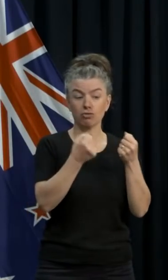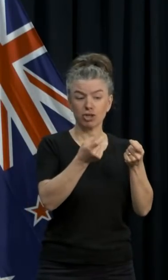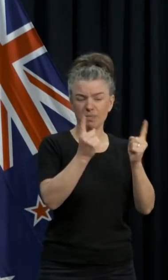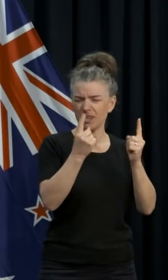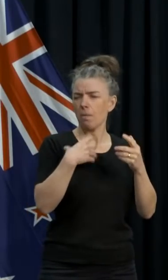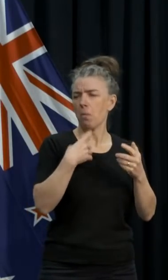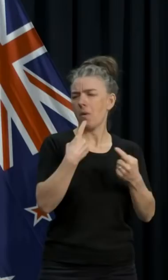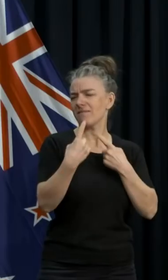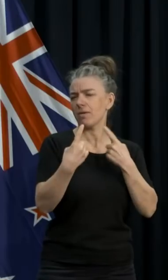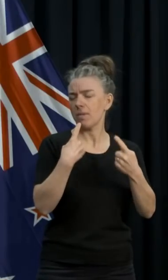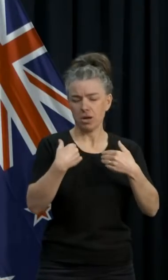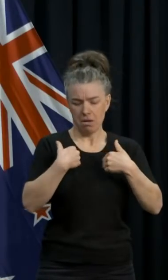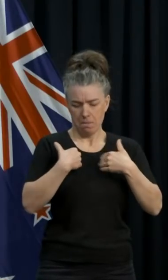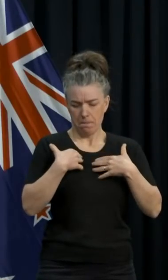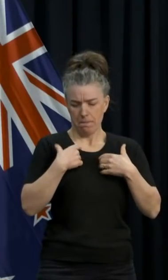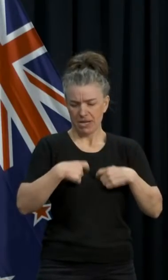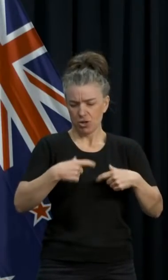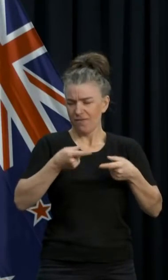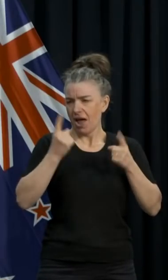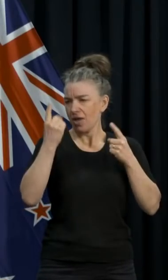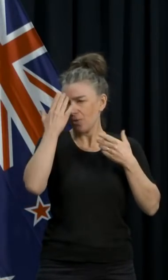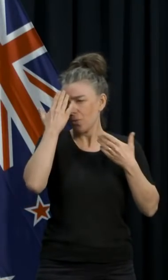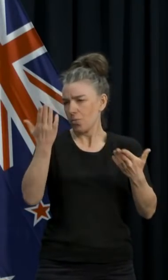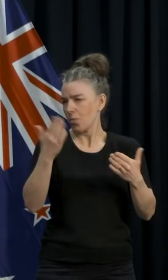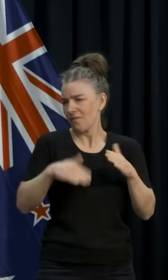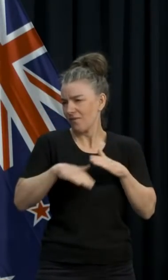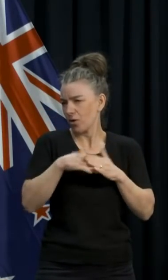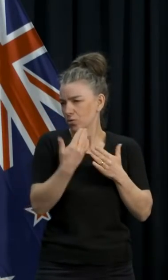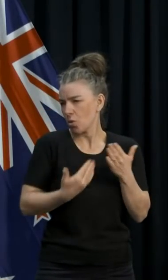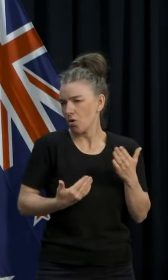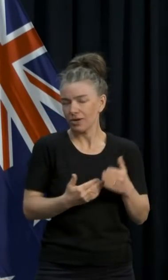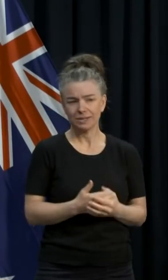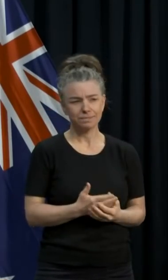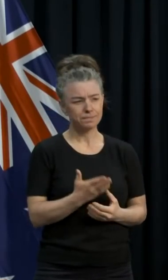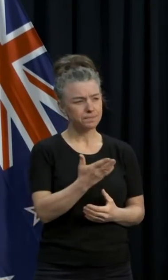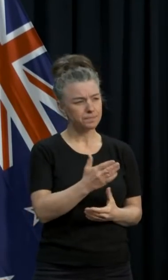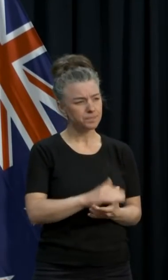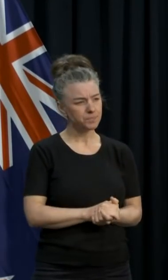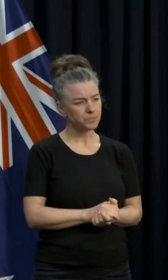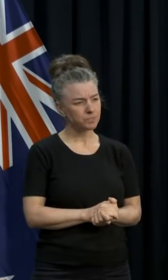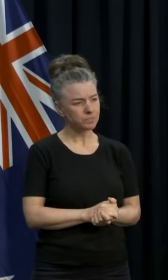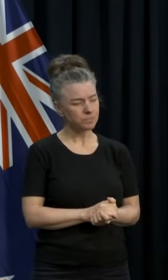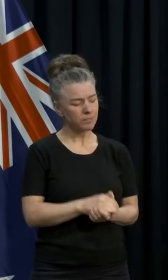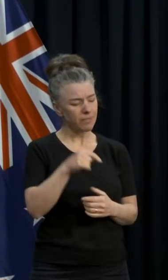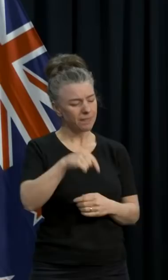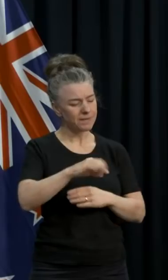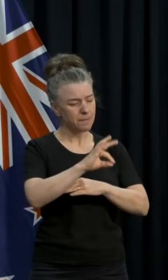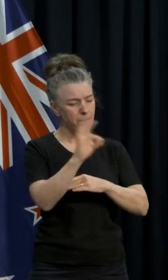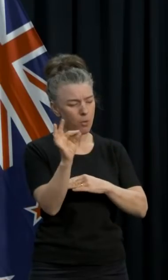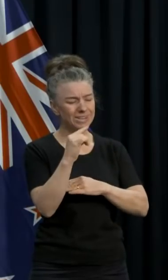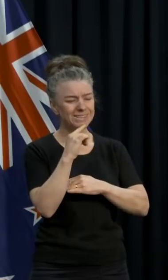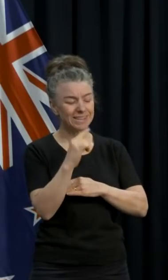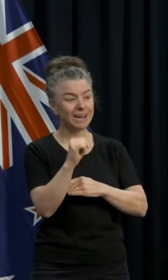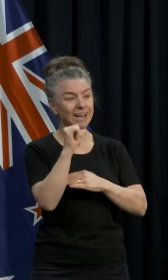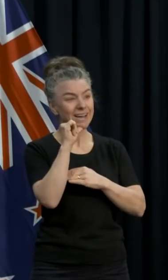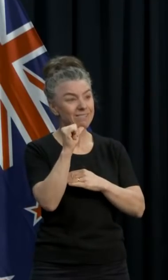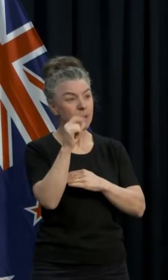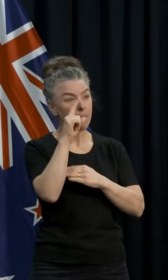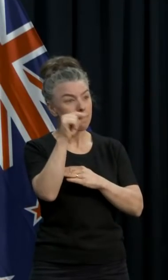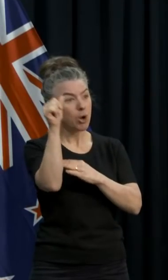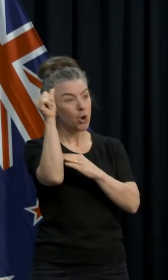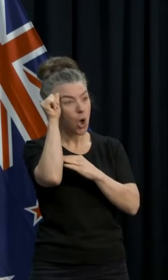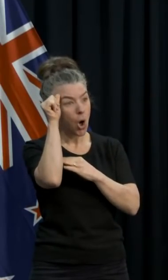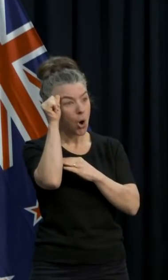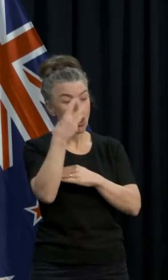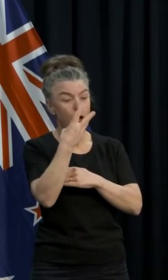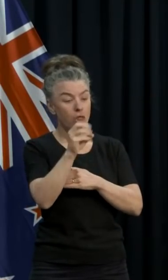would have as the Minister of Health. You seem to suggest that if the exact location is revealed, that vigilante justice could occur.